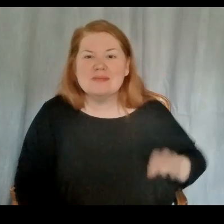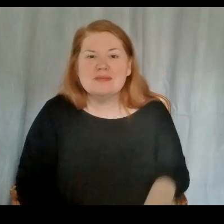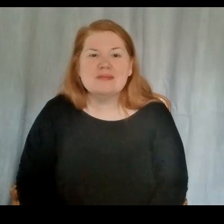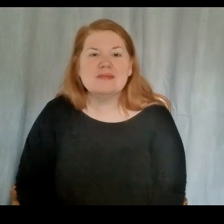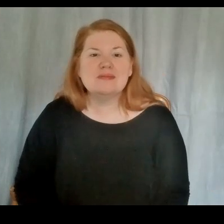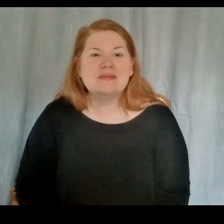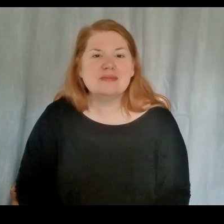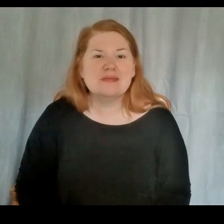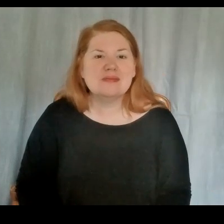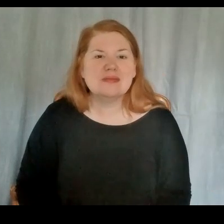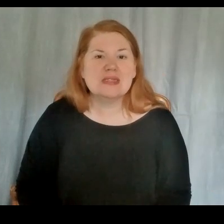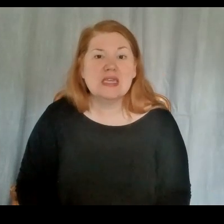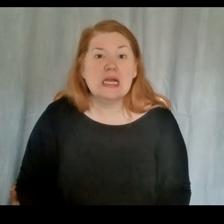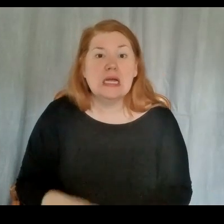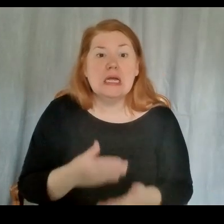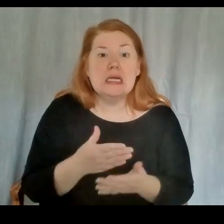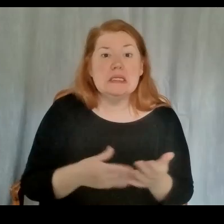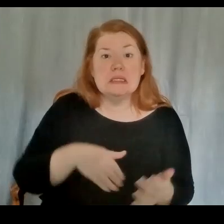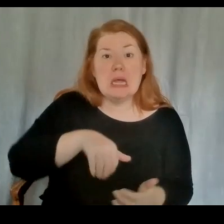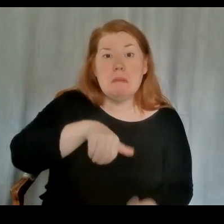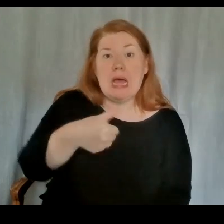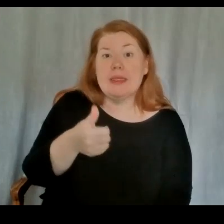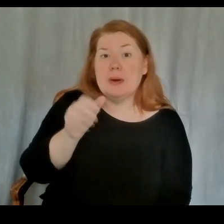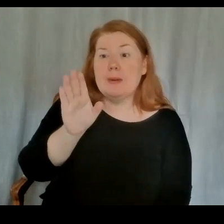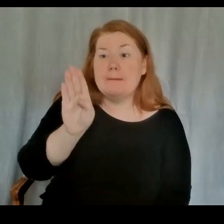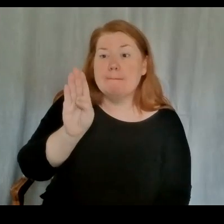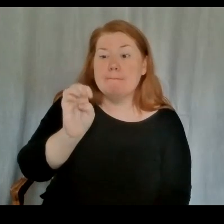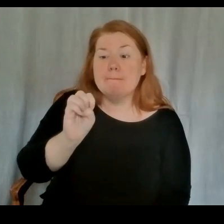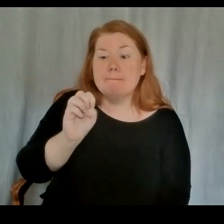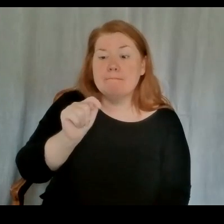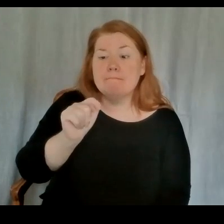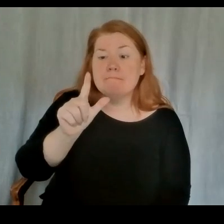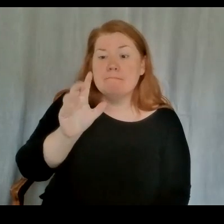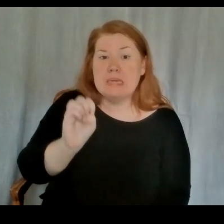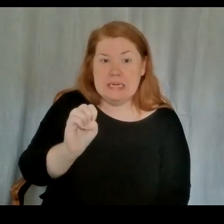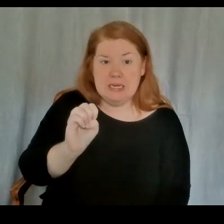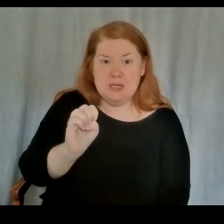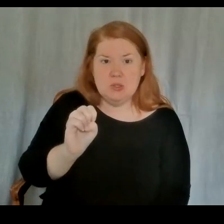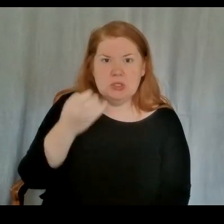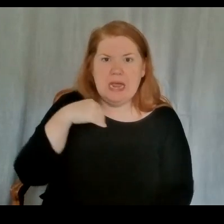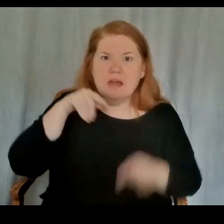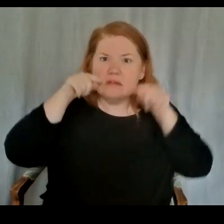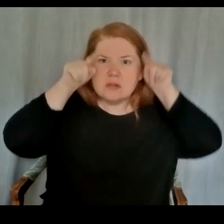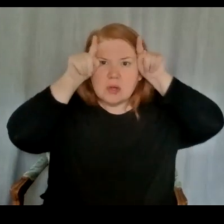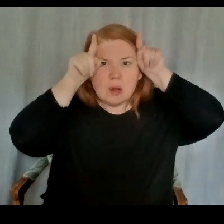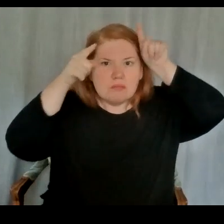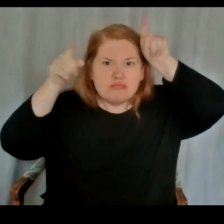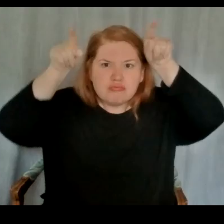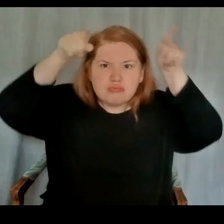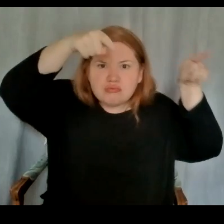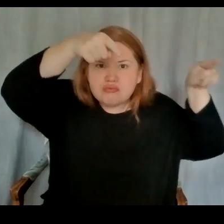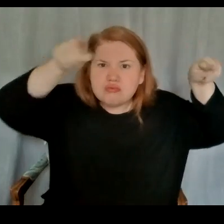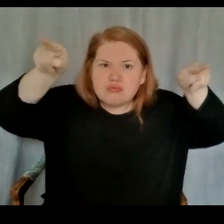Some longhorn beetles have antennae that are longer than their bodies. This is called